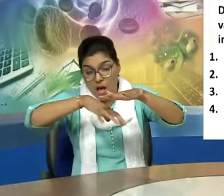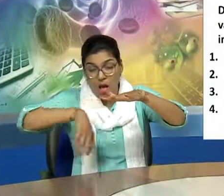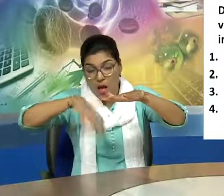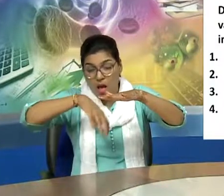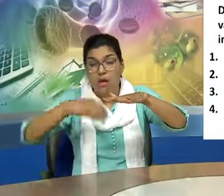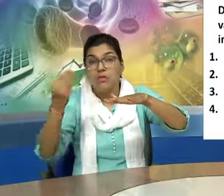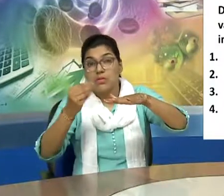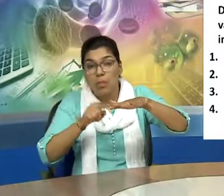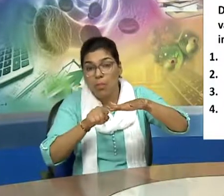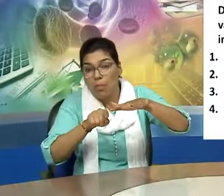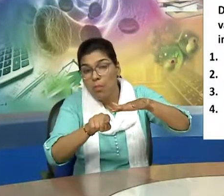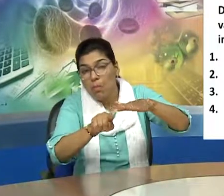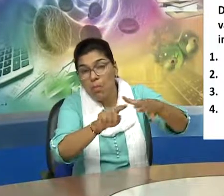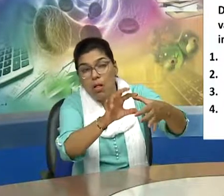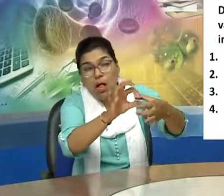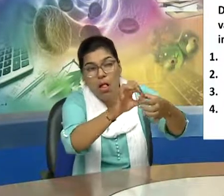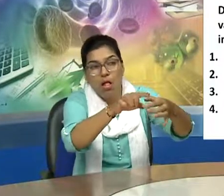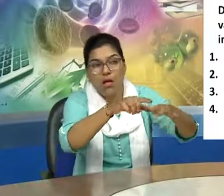is land subsidence,